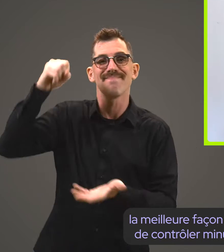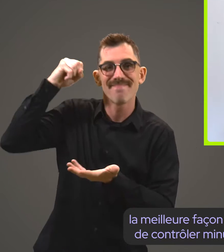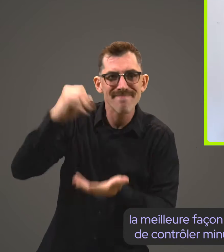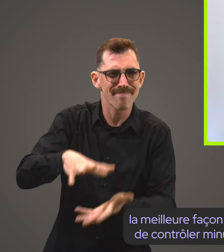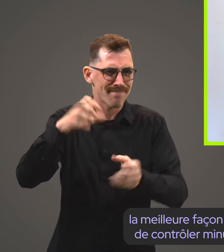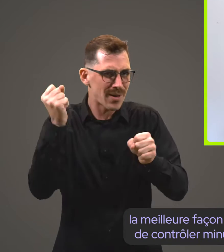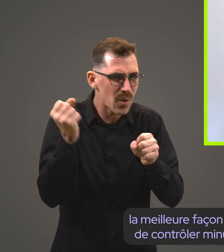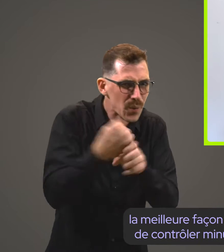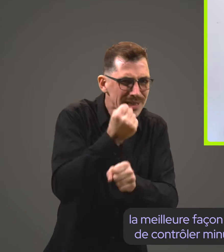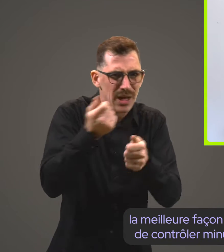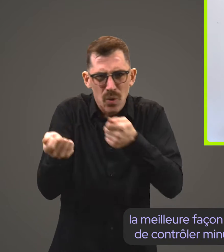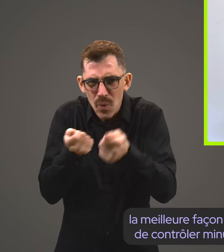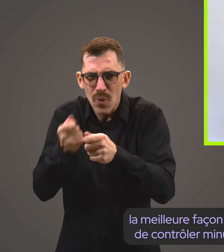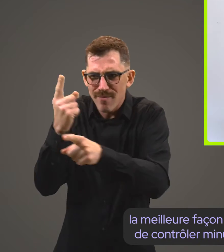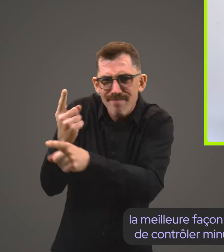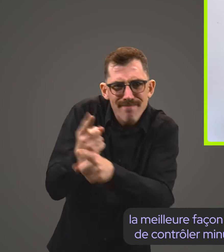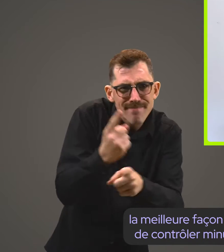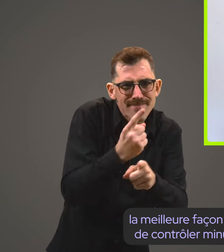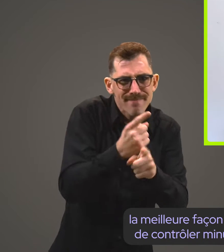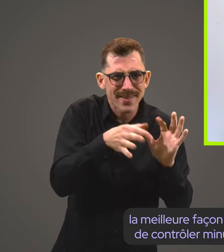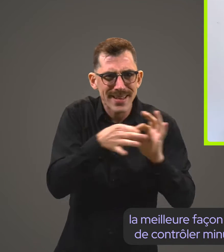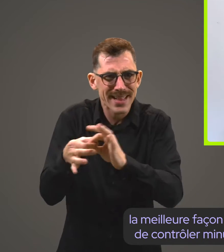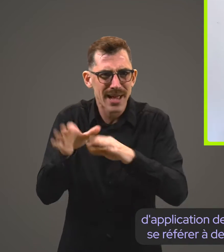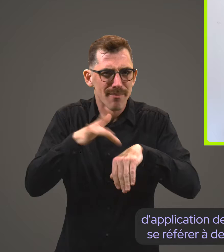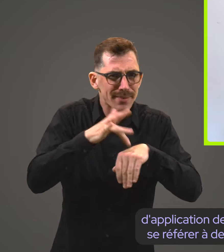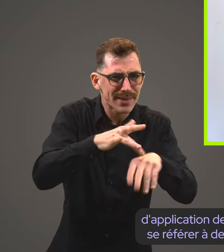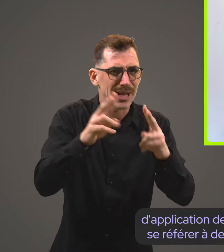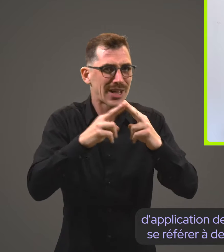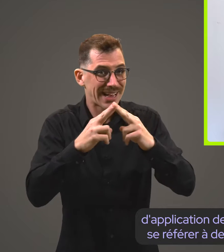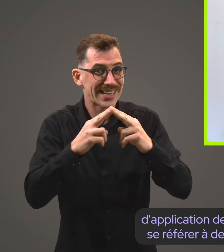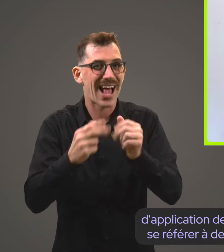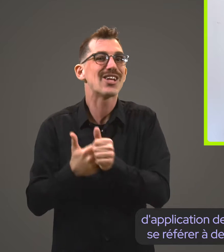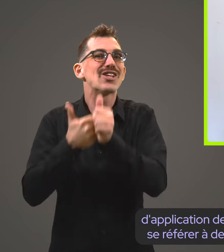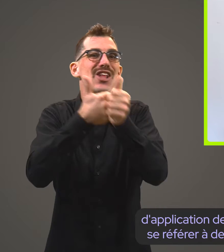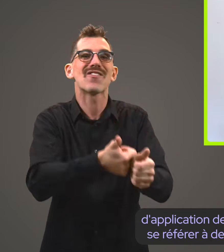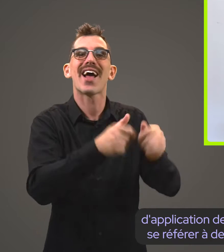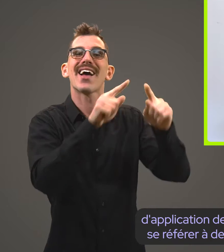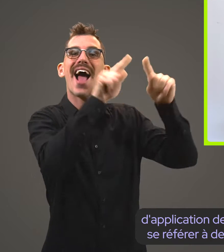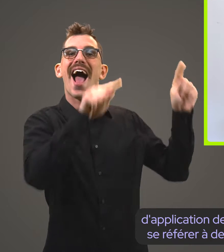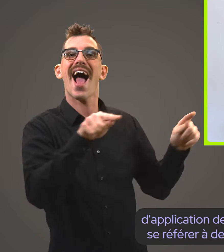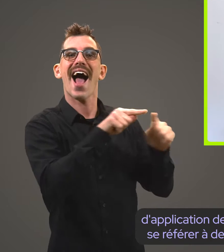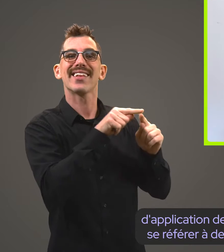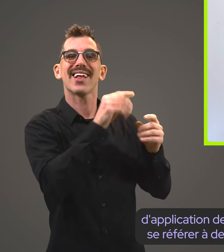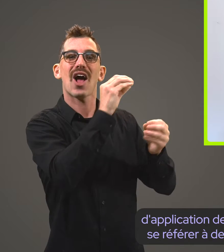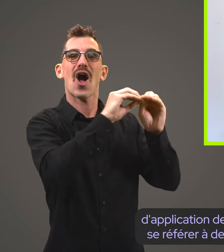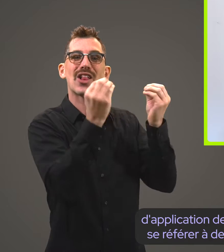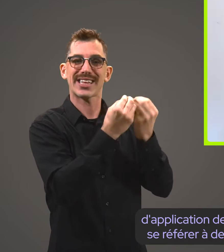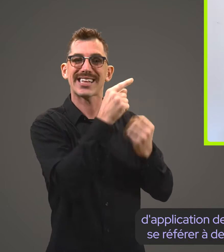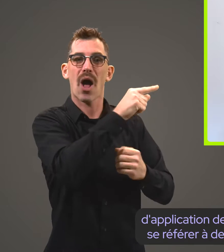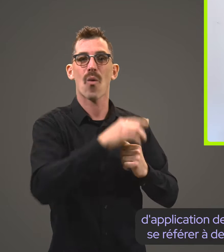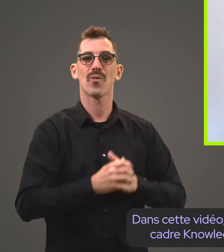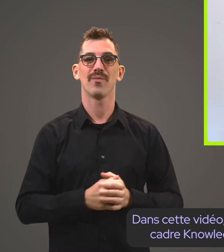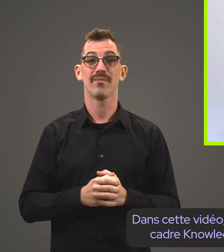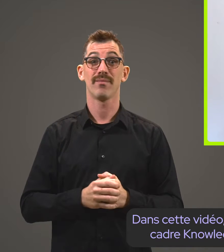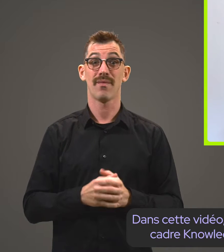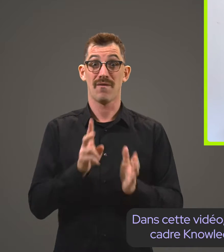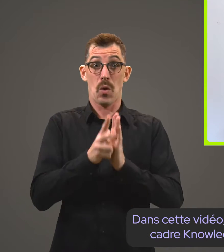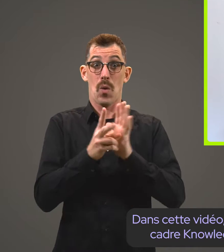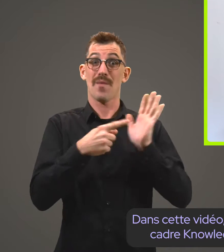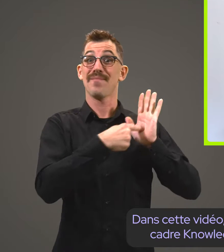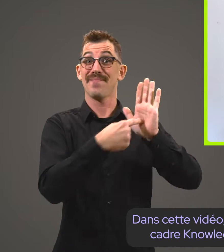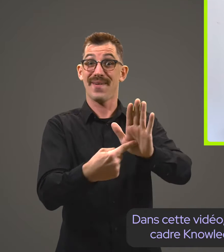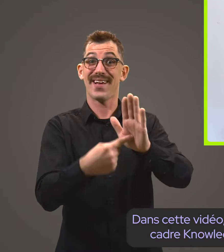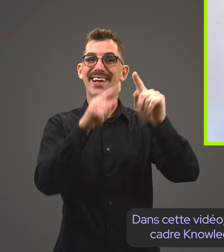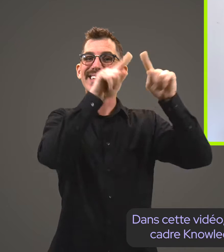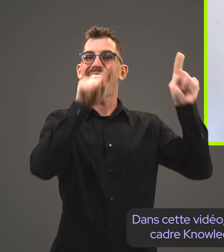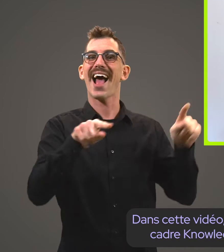to thoroughly plan, execute, and monitor knowledge translation activities is to refer to guiding frameworks. In this video,